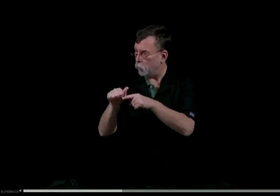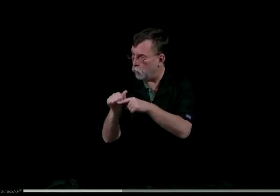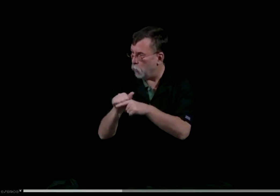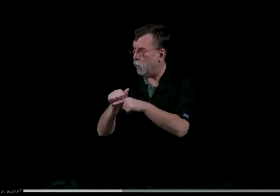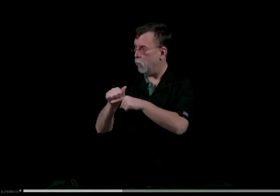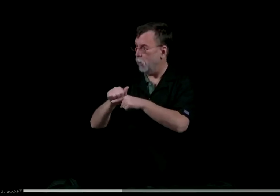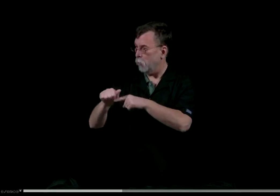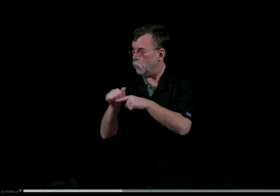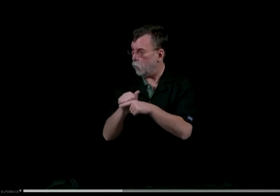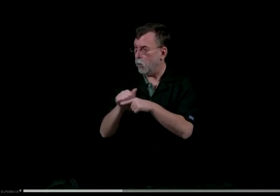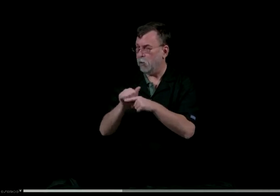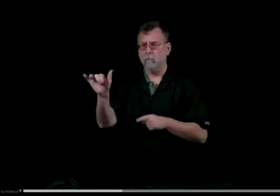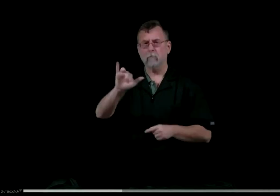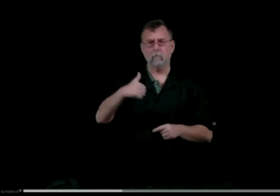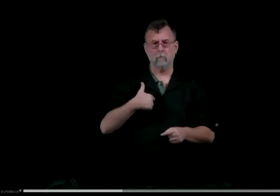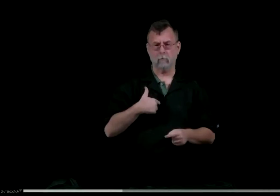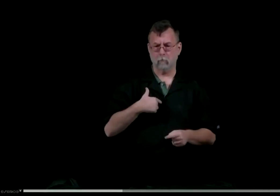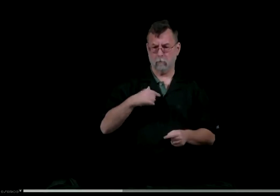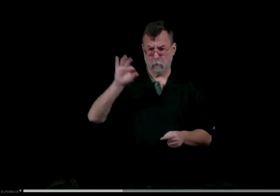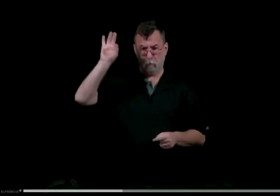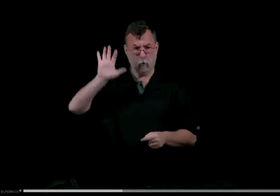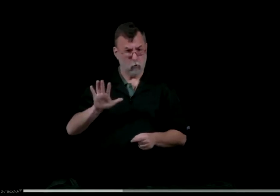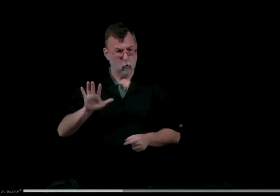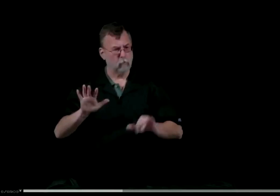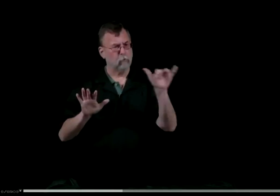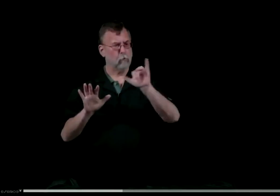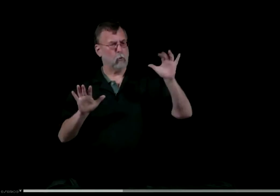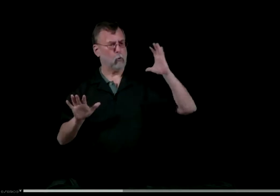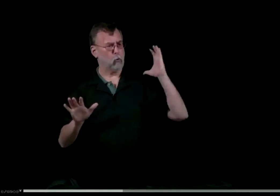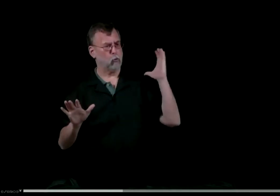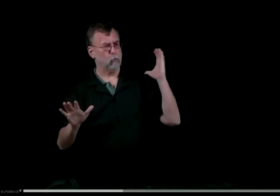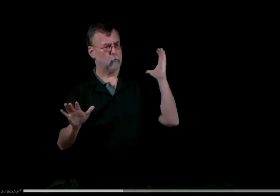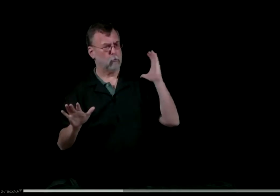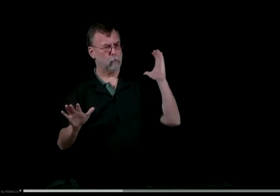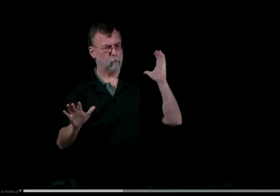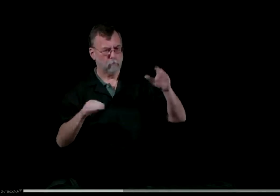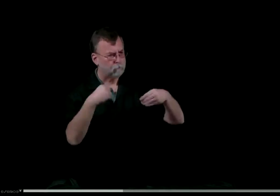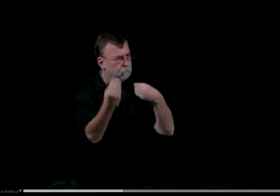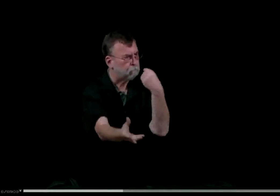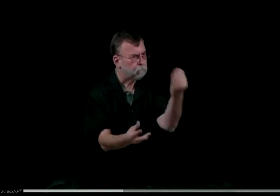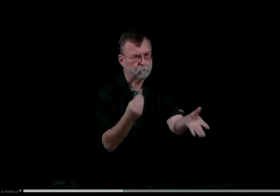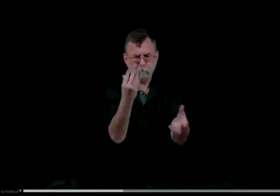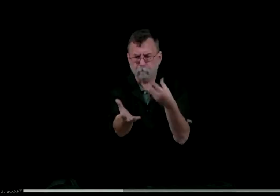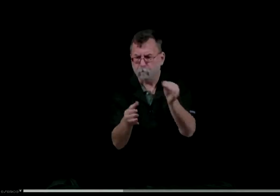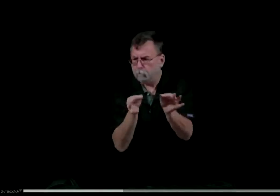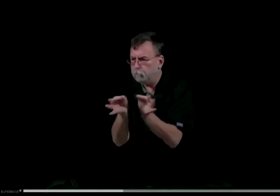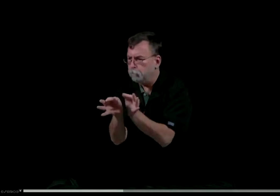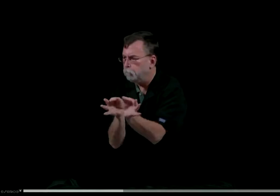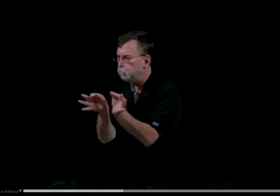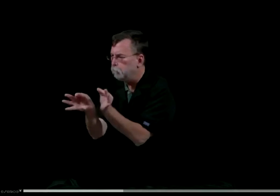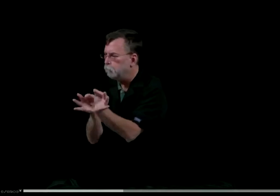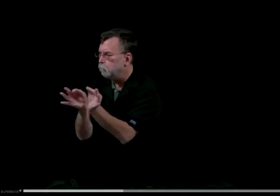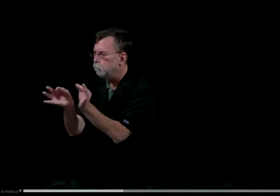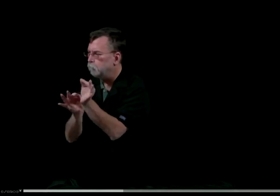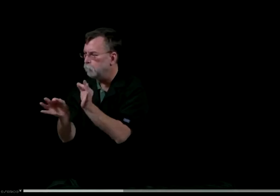You have to keep training and training. Like to become a pastor or a coach, I give information, I